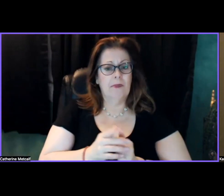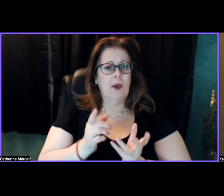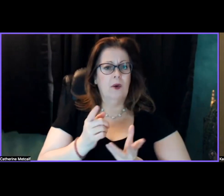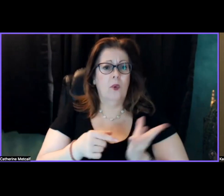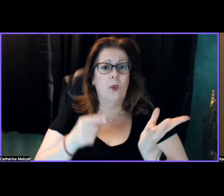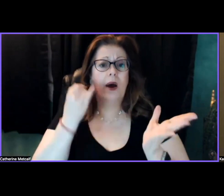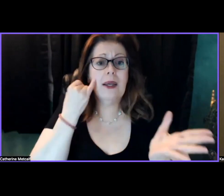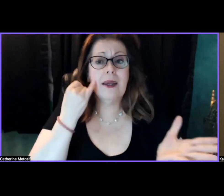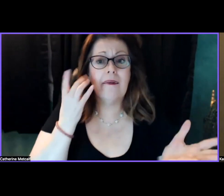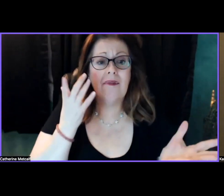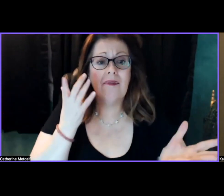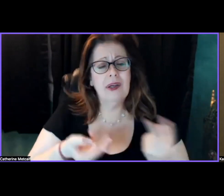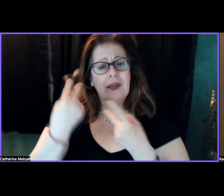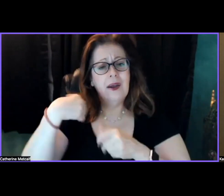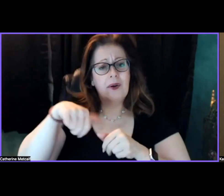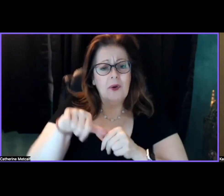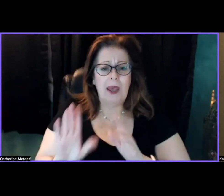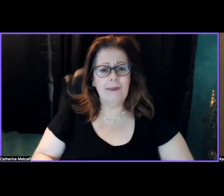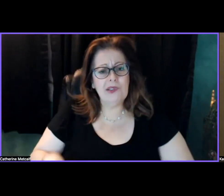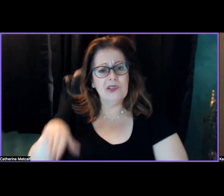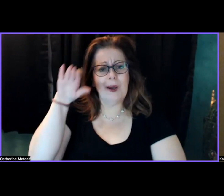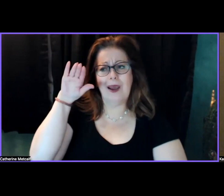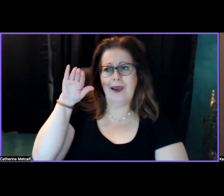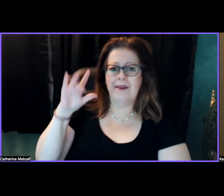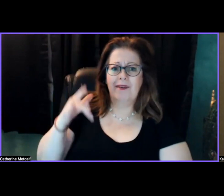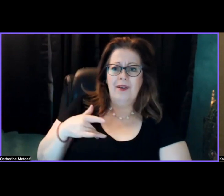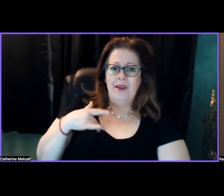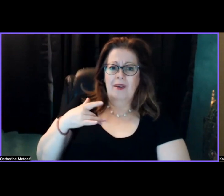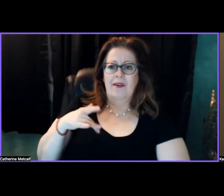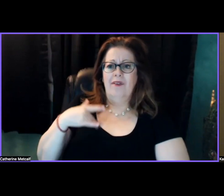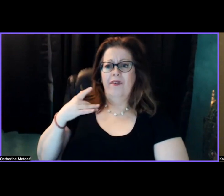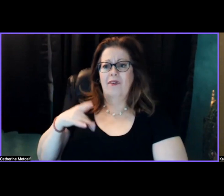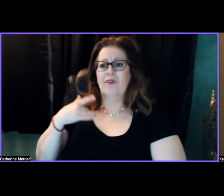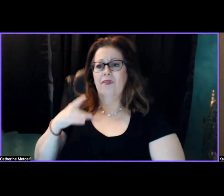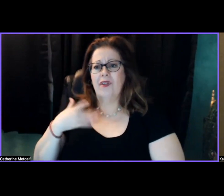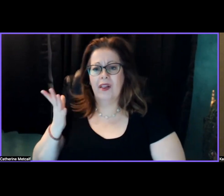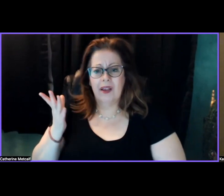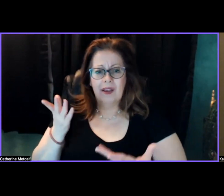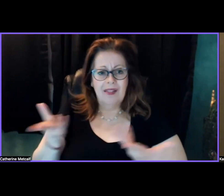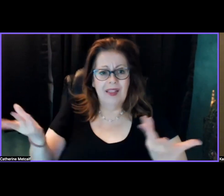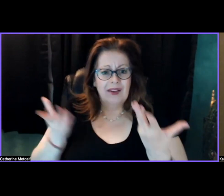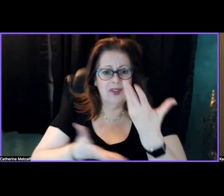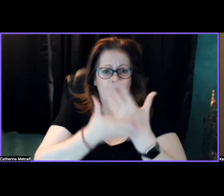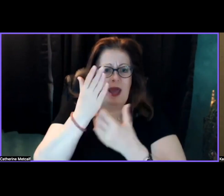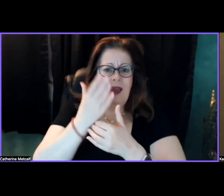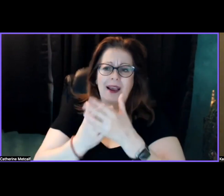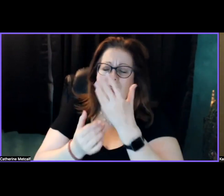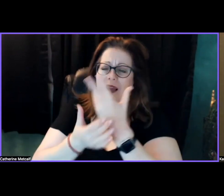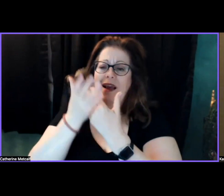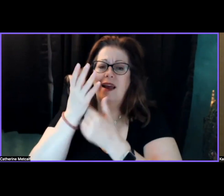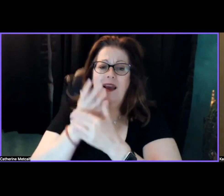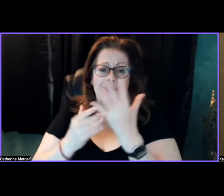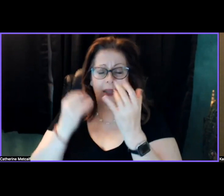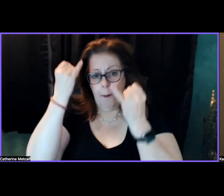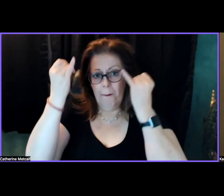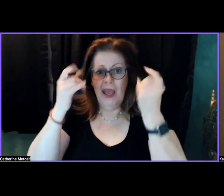Still, I remember childhood and peeling crafter's glue off my hands when the imaginary was a friend and all I carried